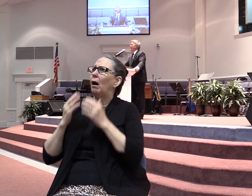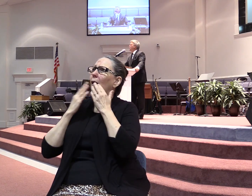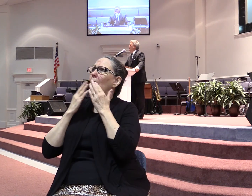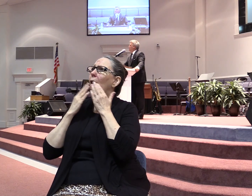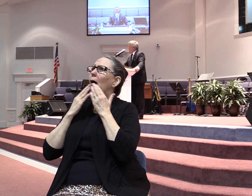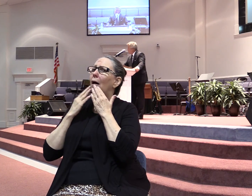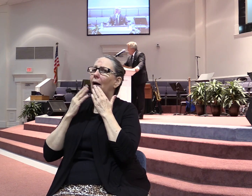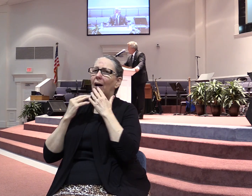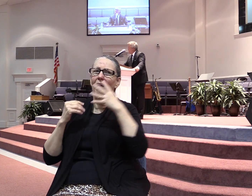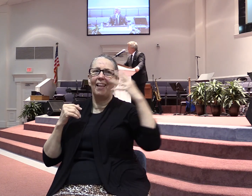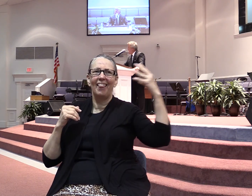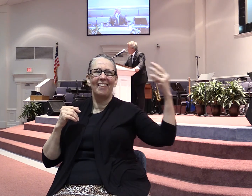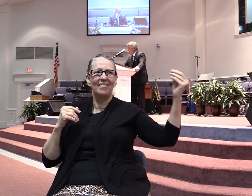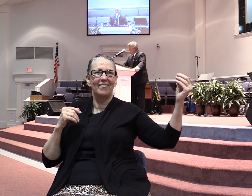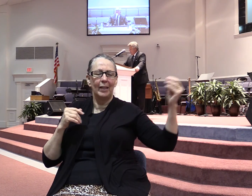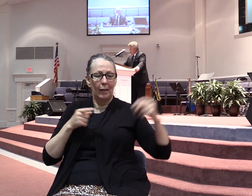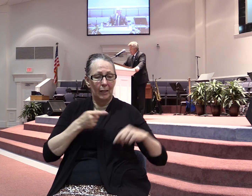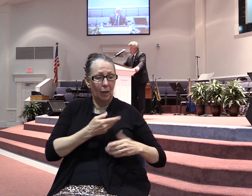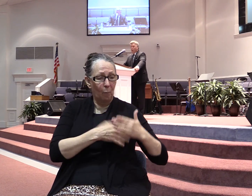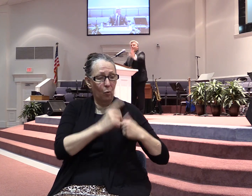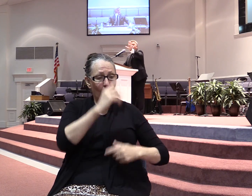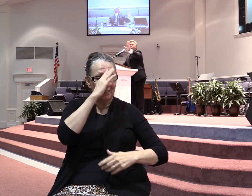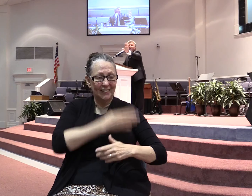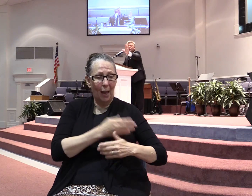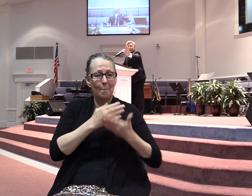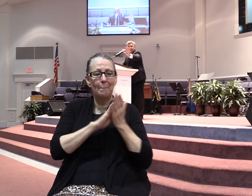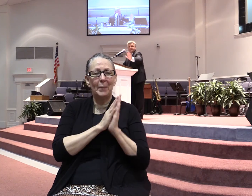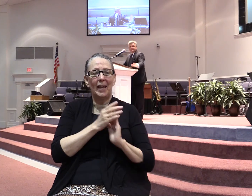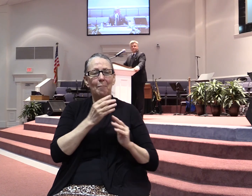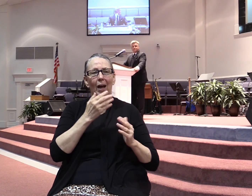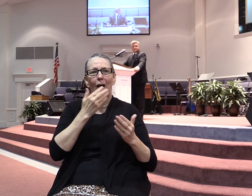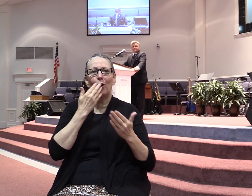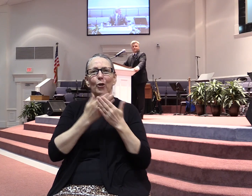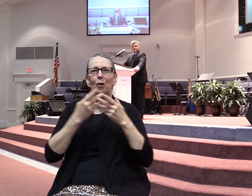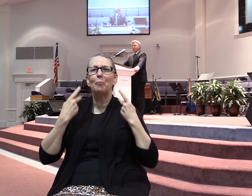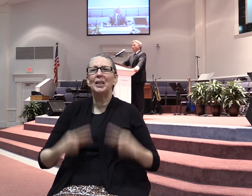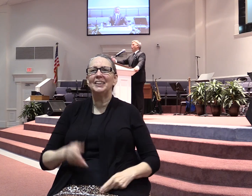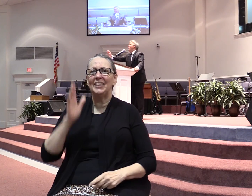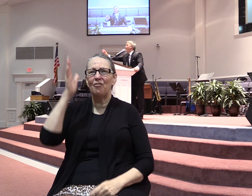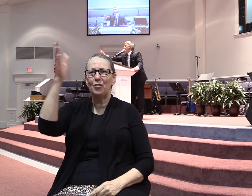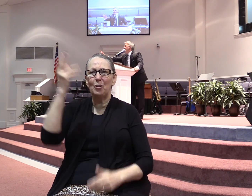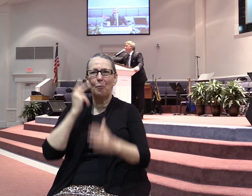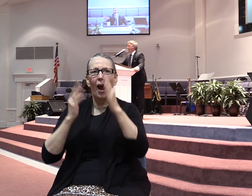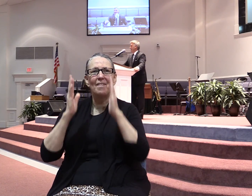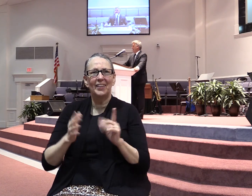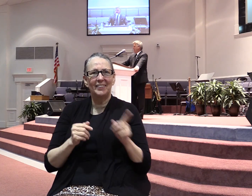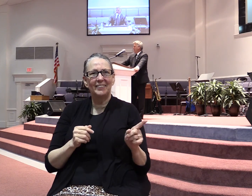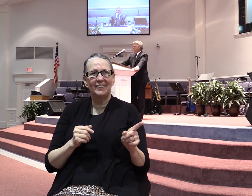And yet Israel's response to Samuel, we don't want a prophet. We want a